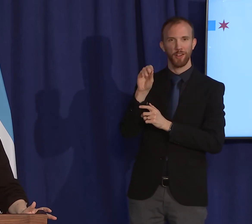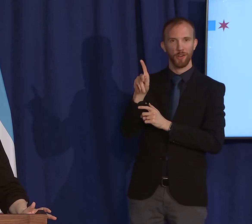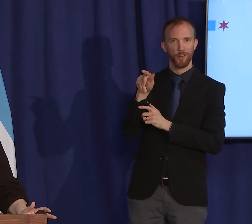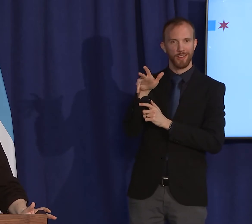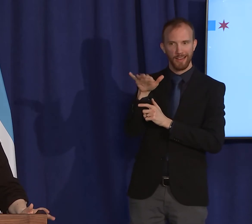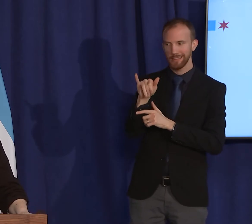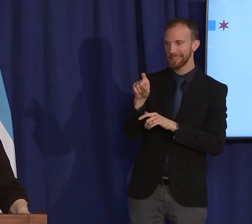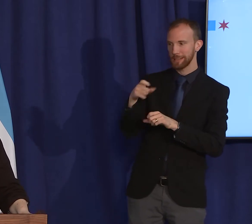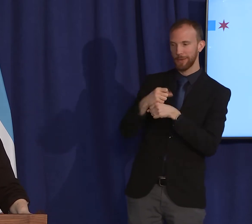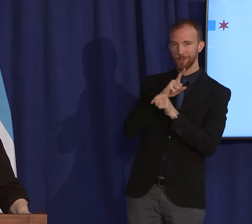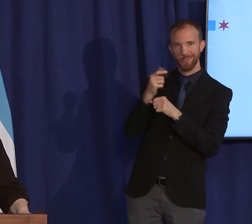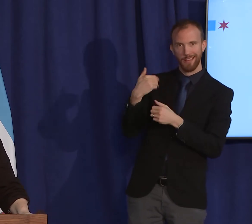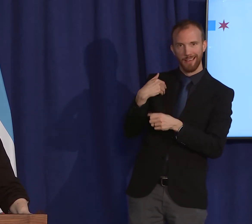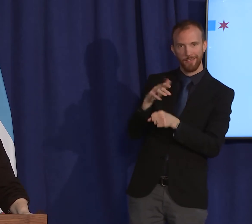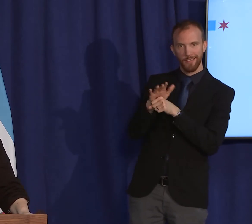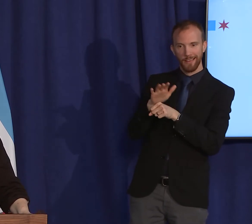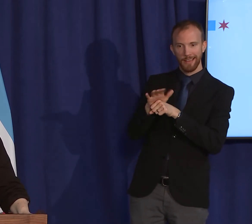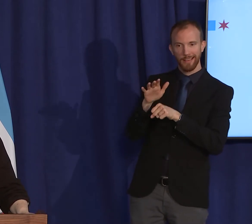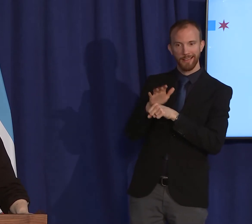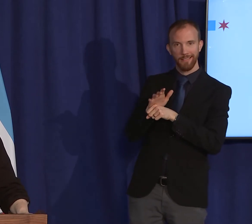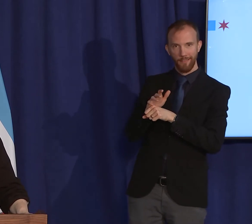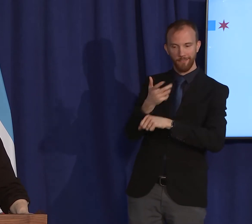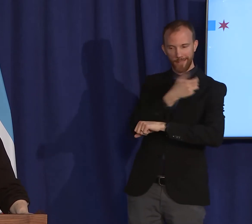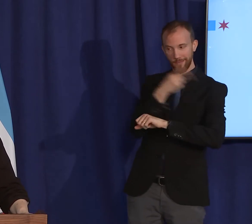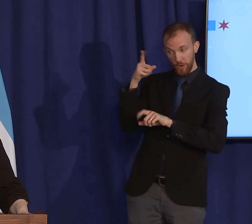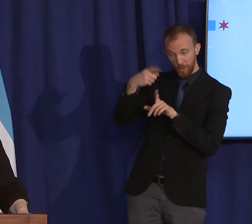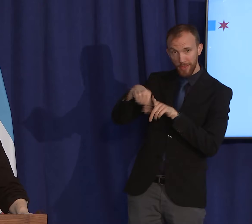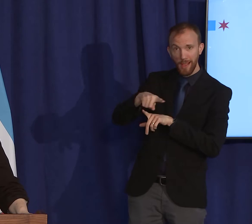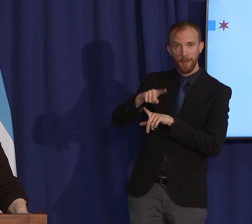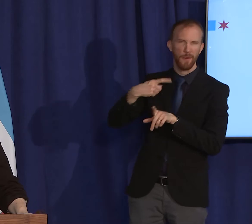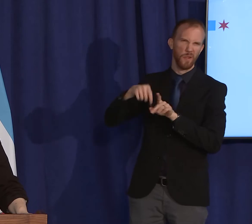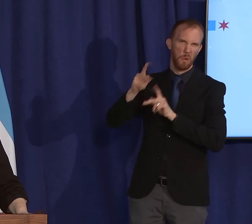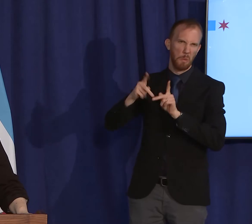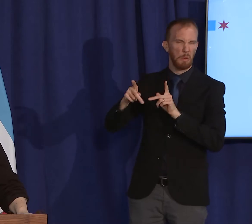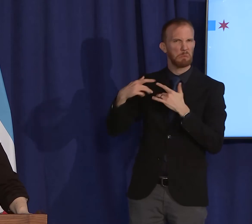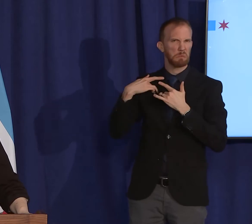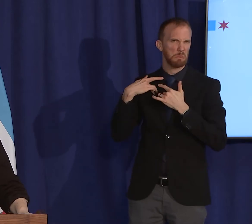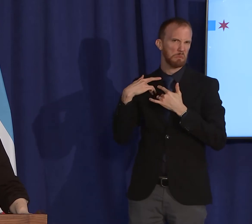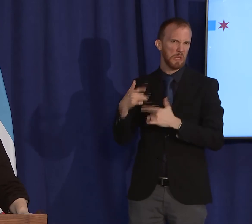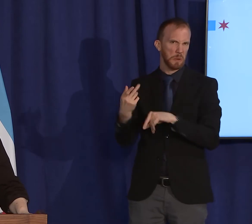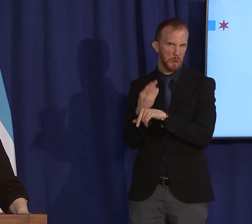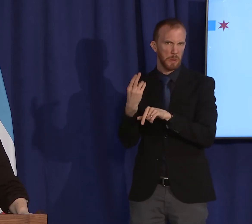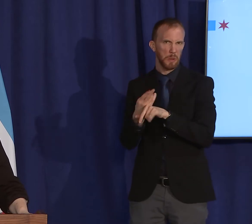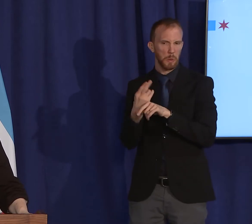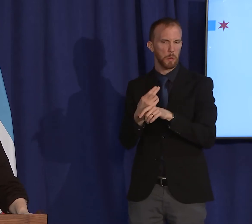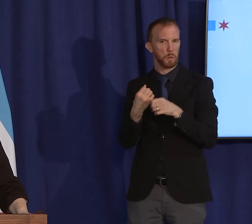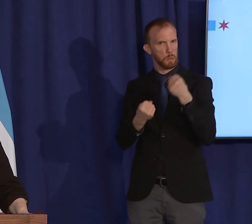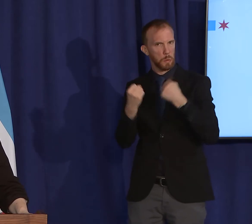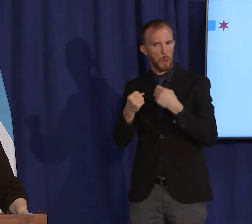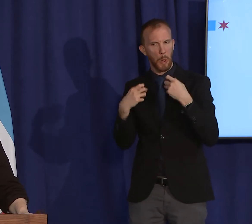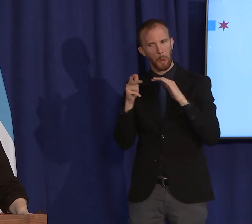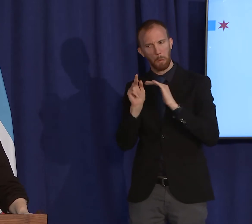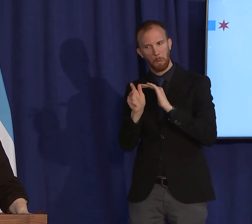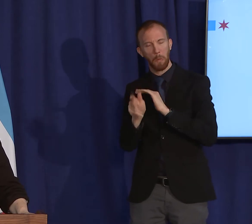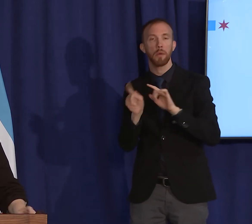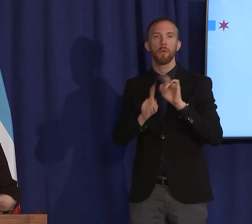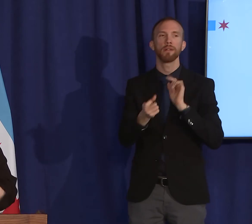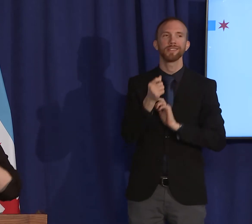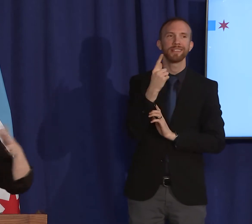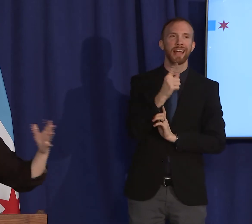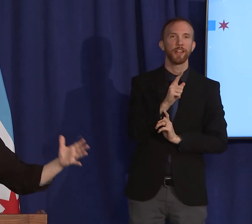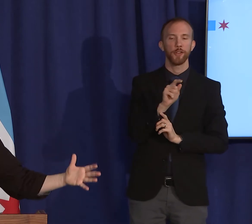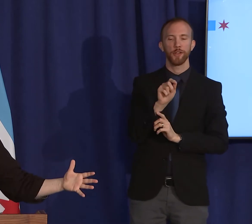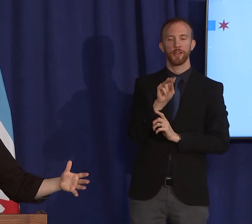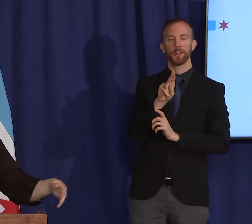United Center. More of them are likely to use drive-through. But please rest assured, the United Center is a small piece of the vaccinating that we're doing in Chicago.